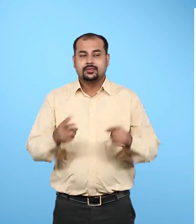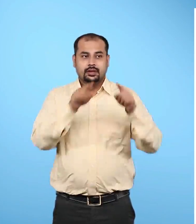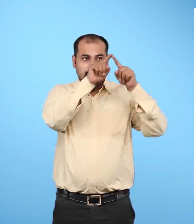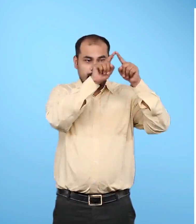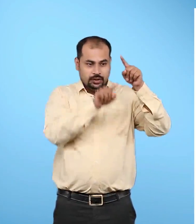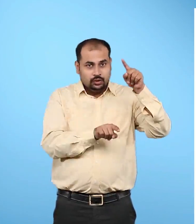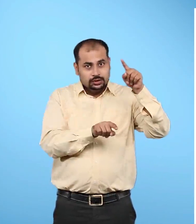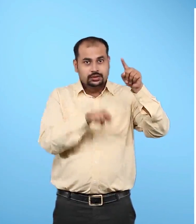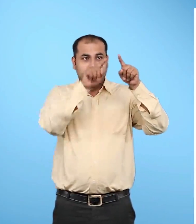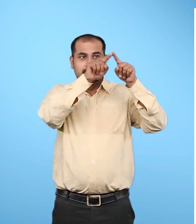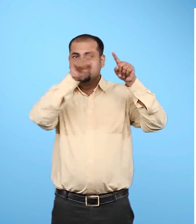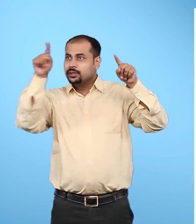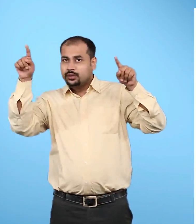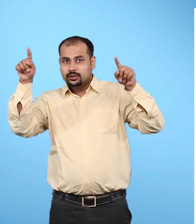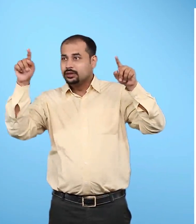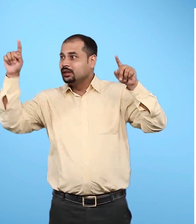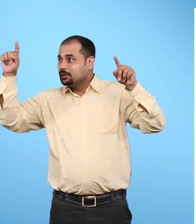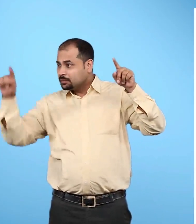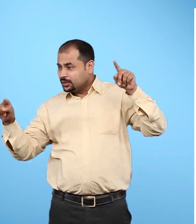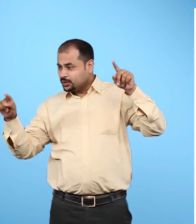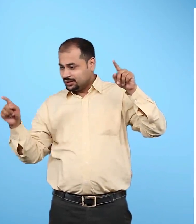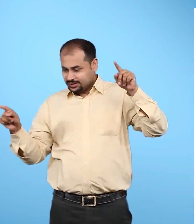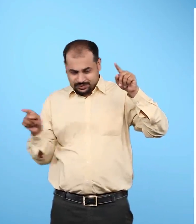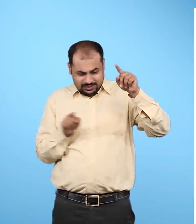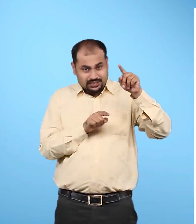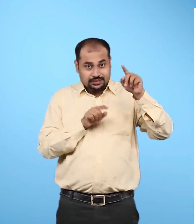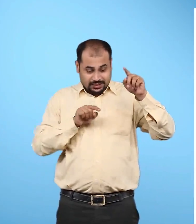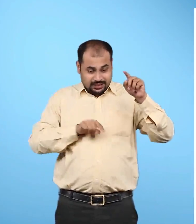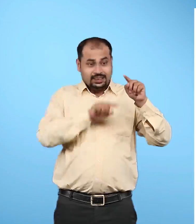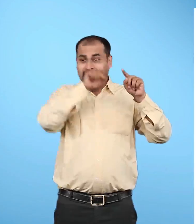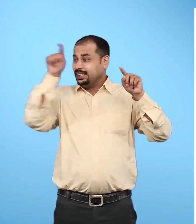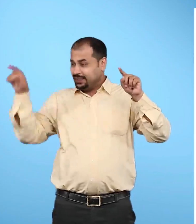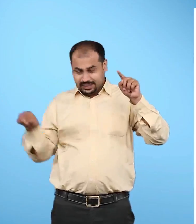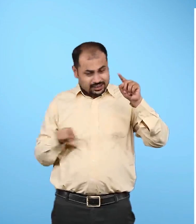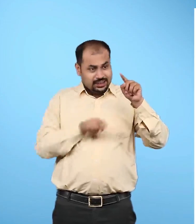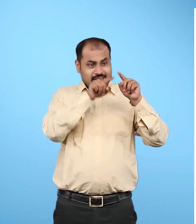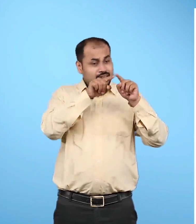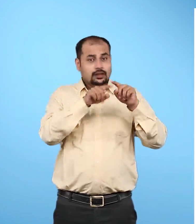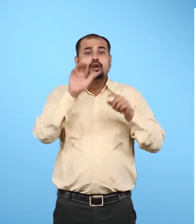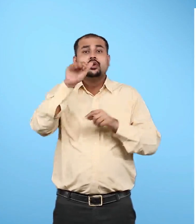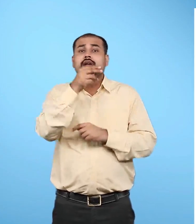The bird is telling us length of the boundary is called perimeter.